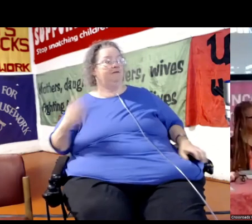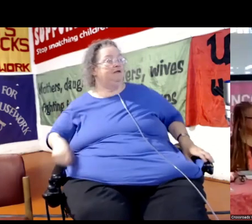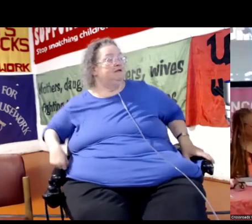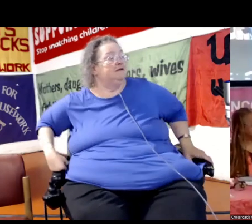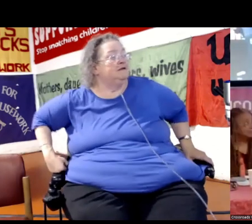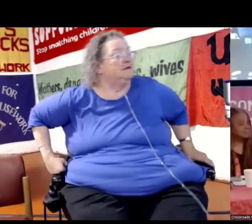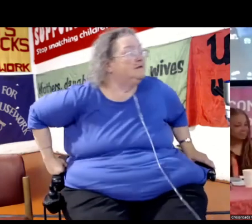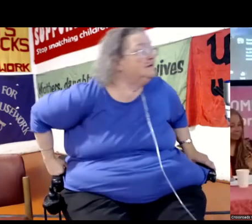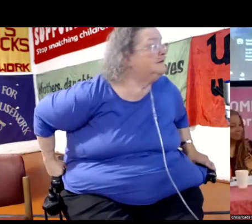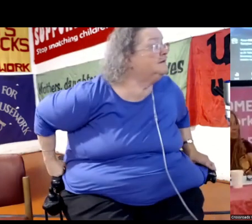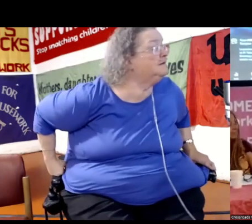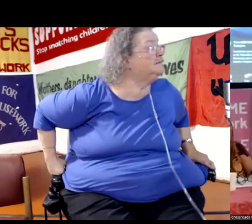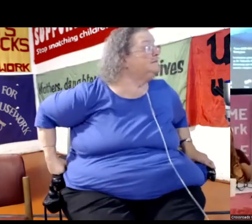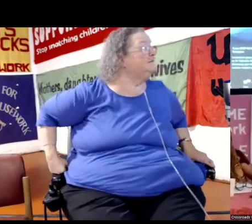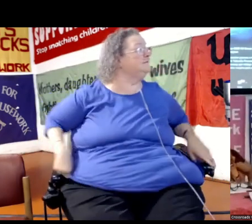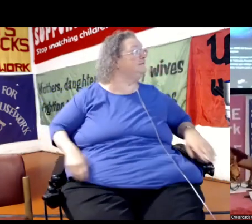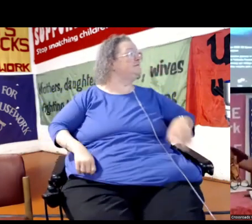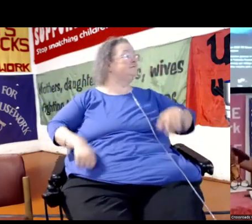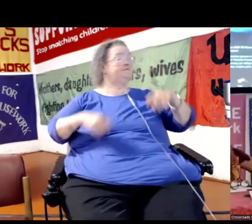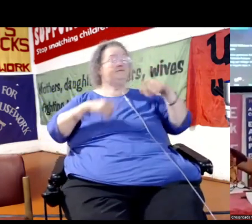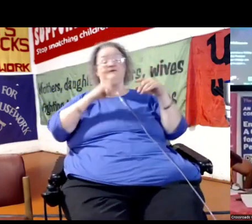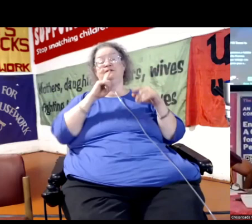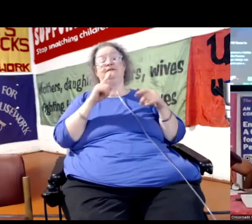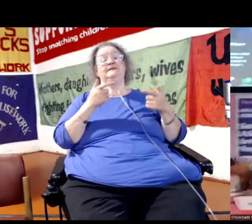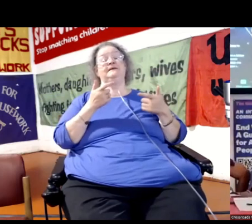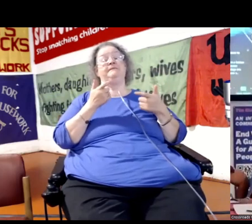It's a great honor to come after Nina and